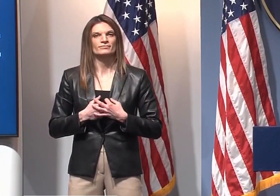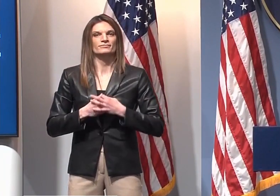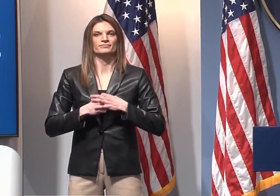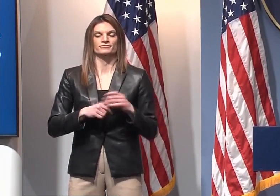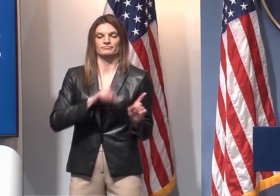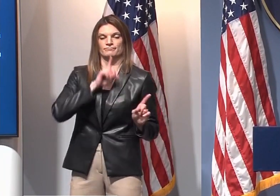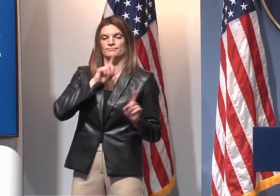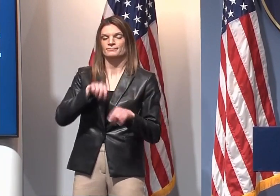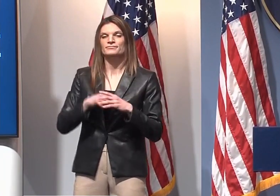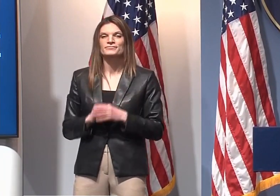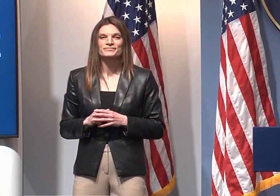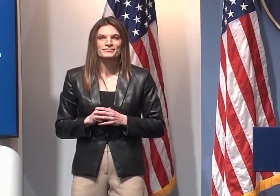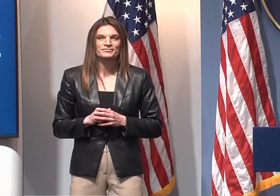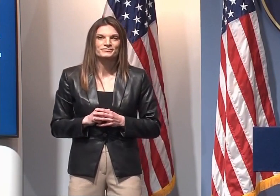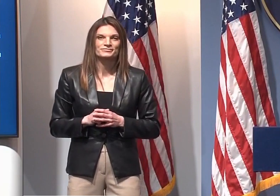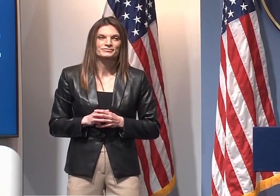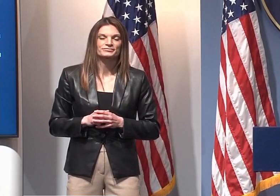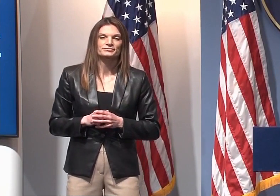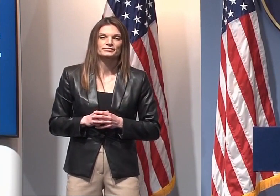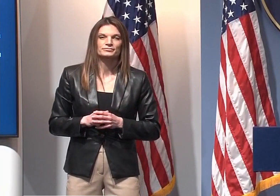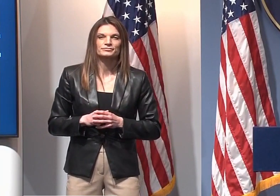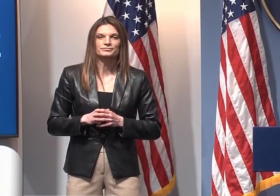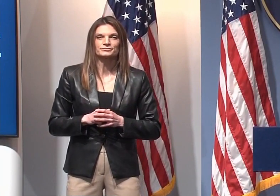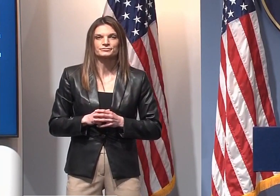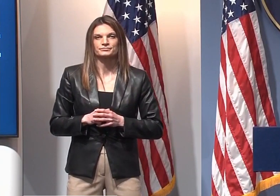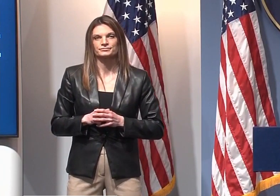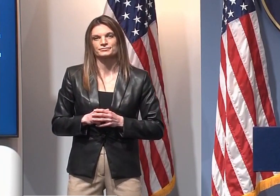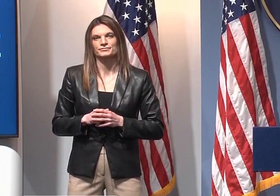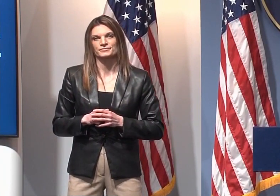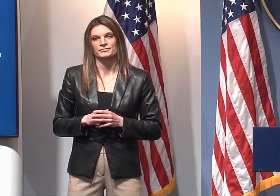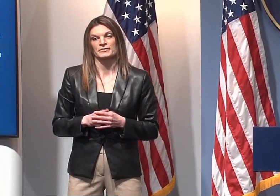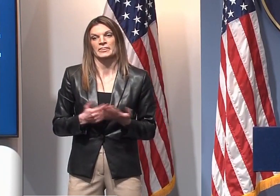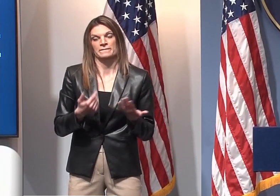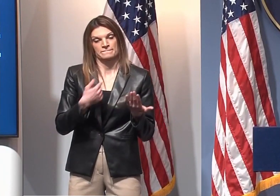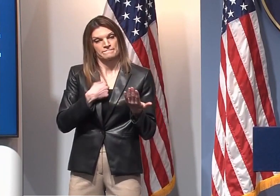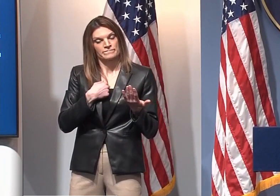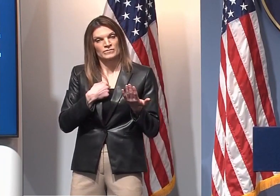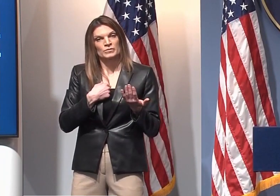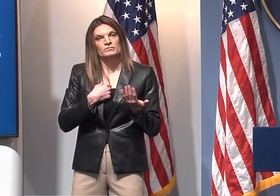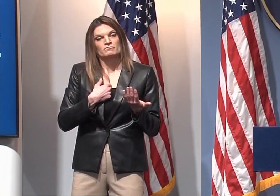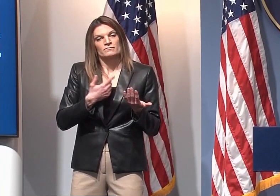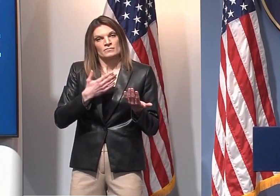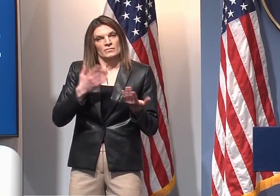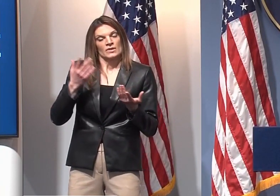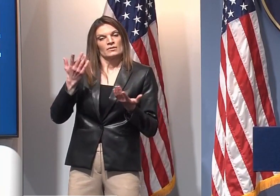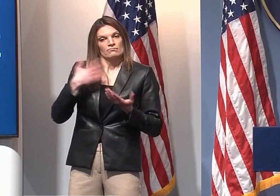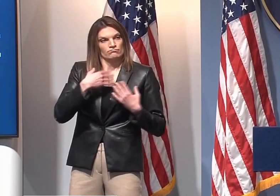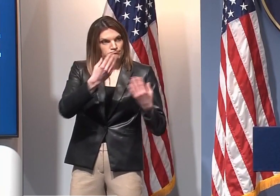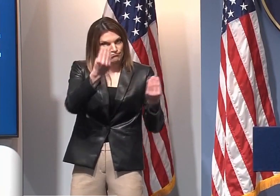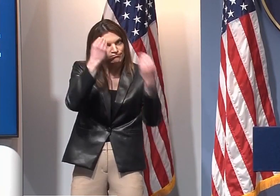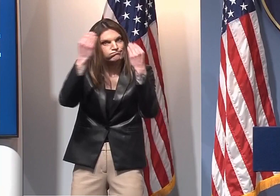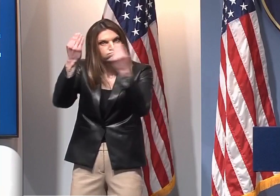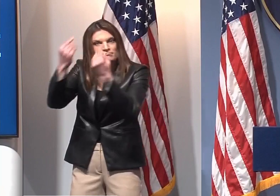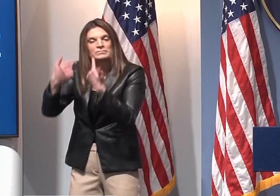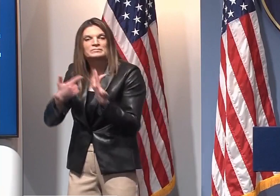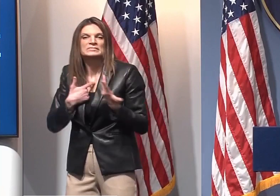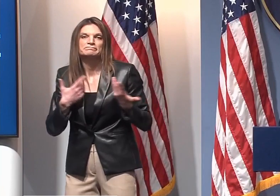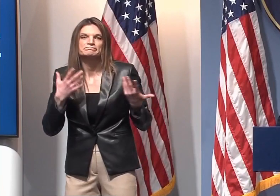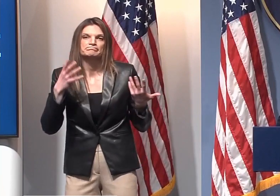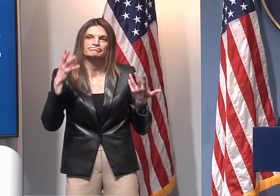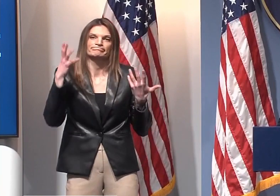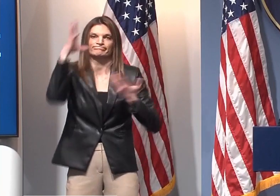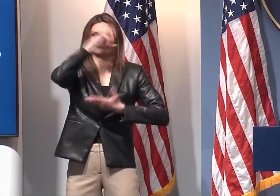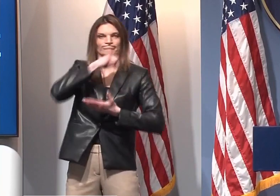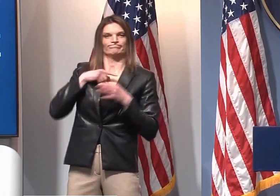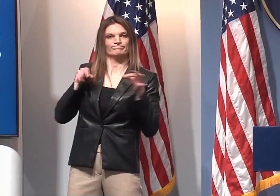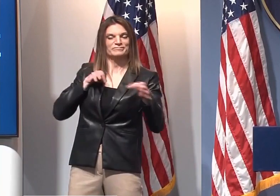Well, here, I'll tell you that this is the educated theory about what is happening here. And I can tell you this because we have